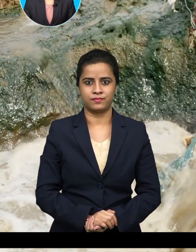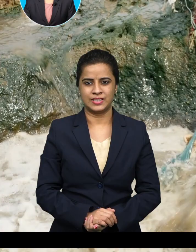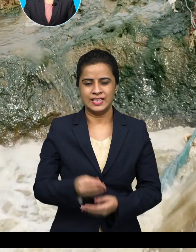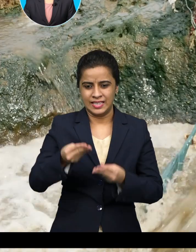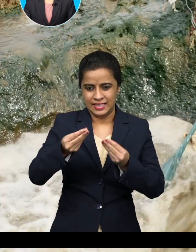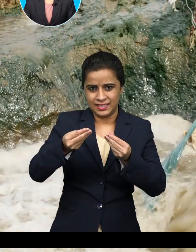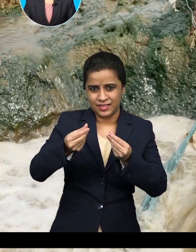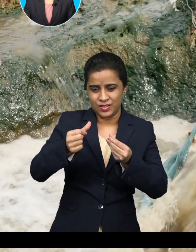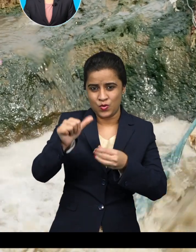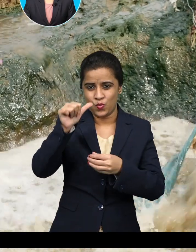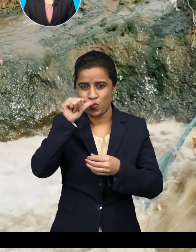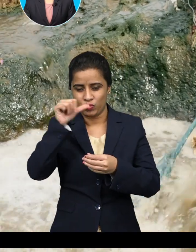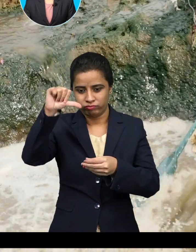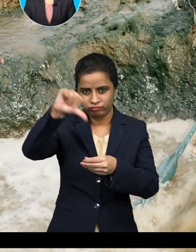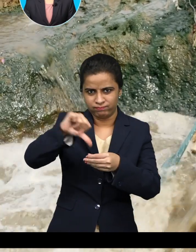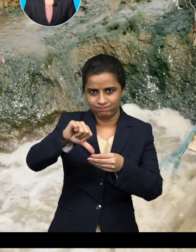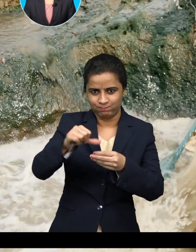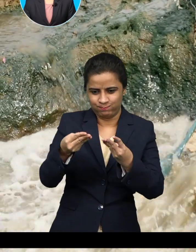sludge.